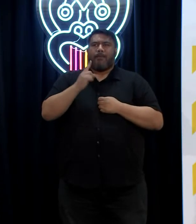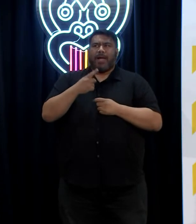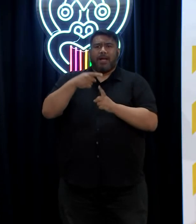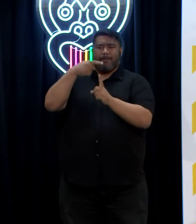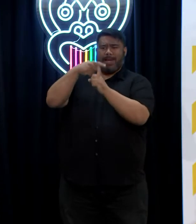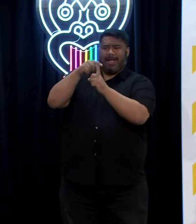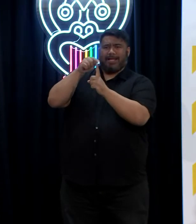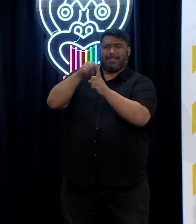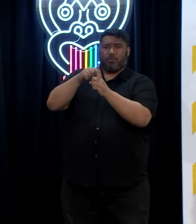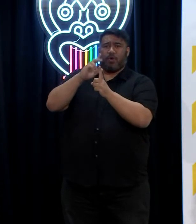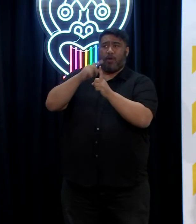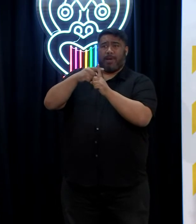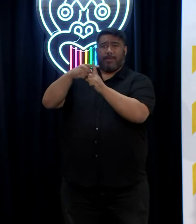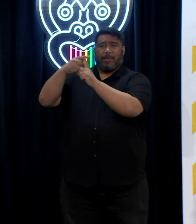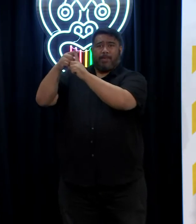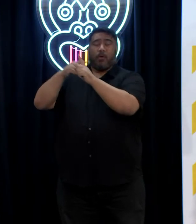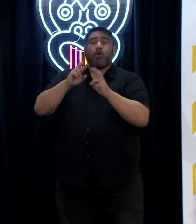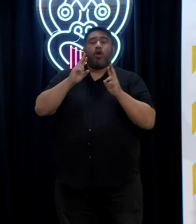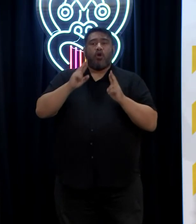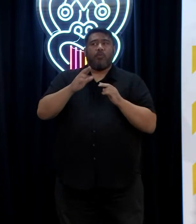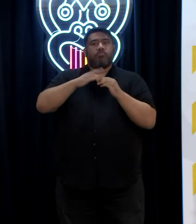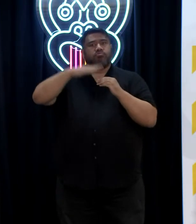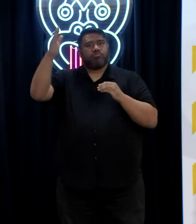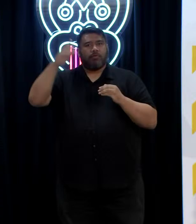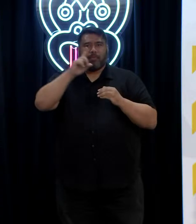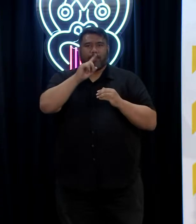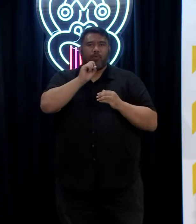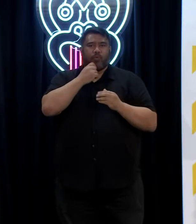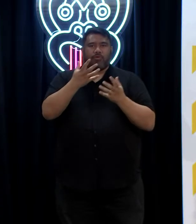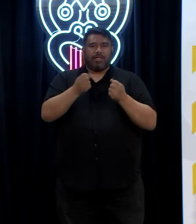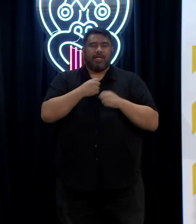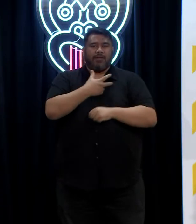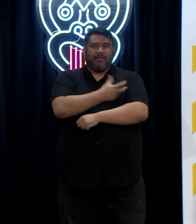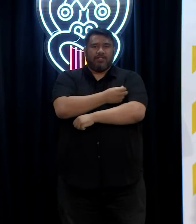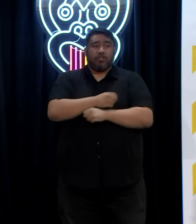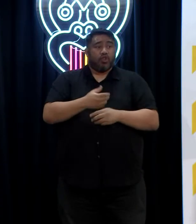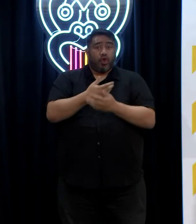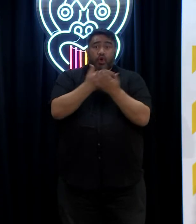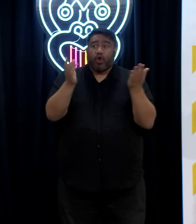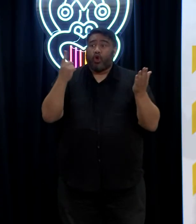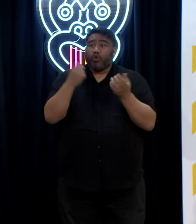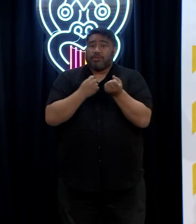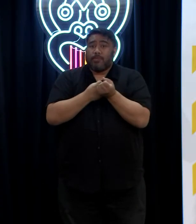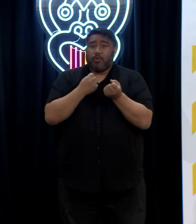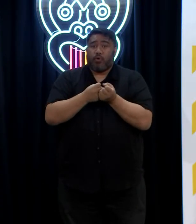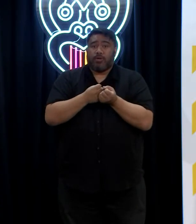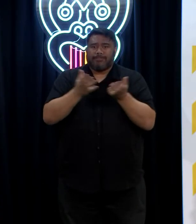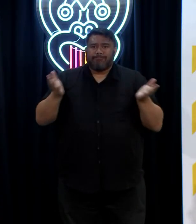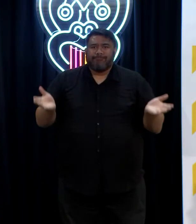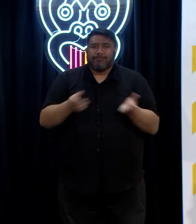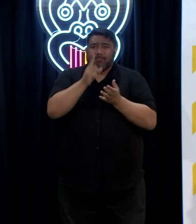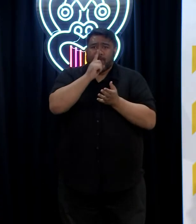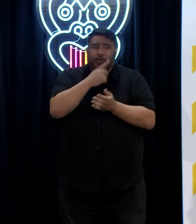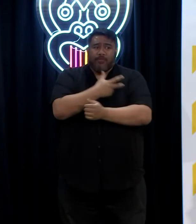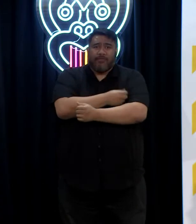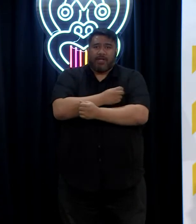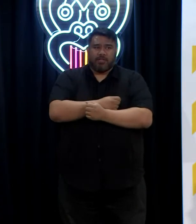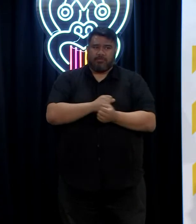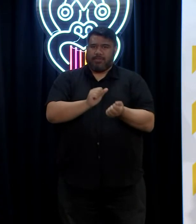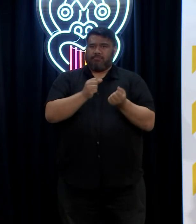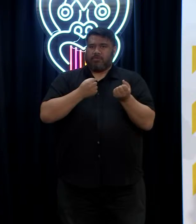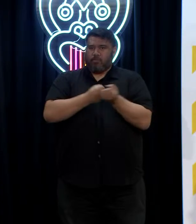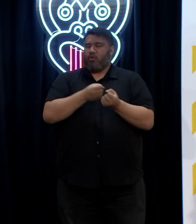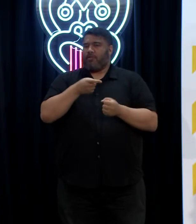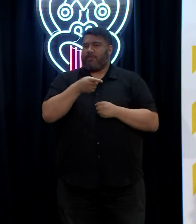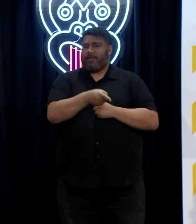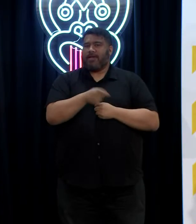an important part of what those modellers are saying. So I welcome any campaign that'll get people motivated to be vaccinated, and we want to